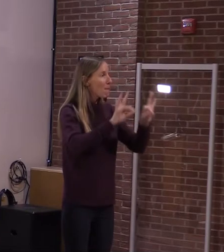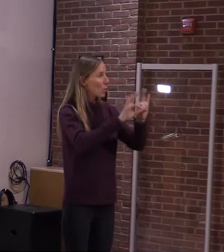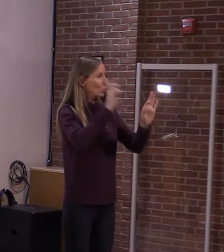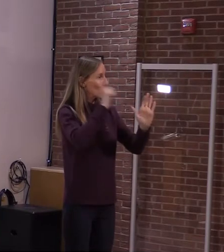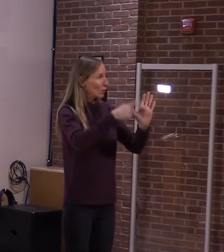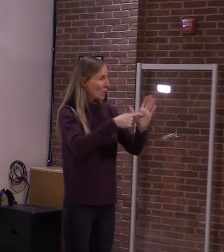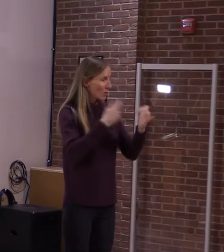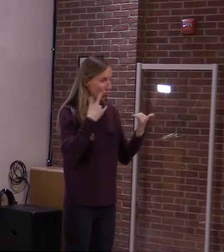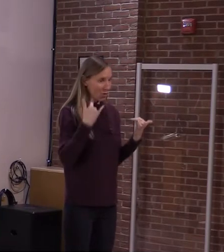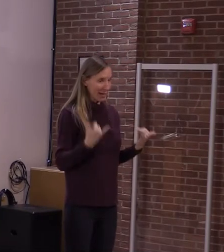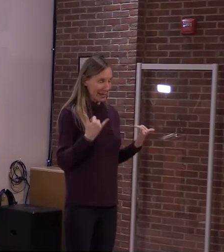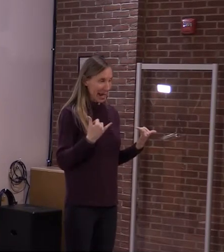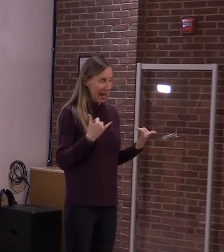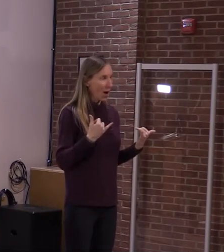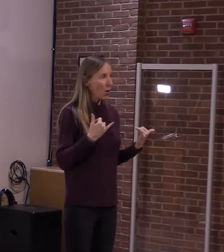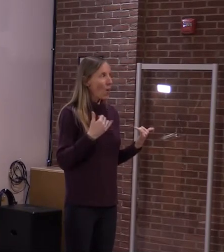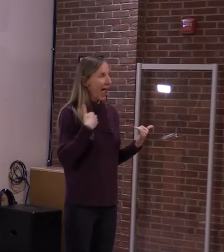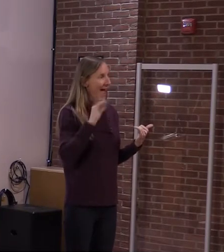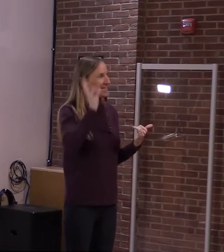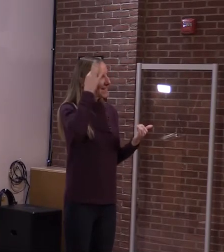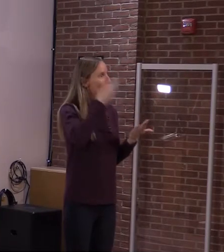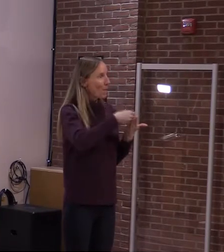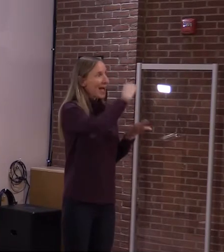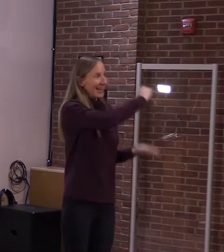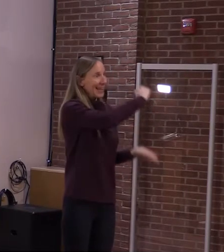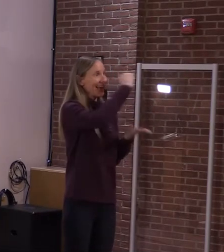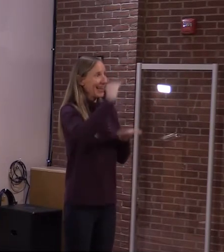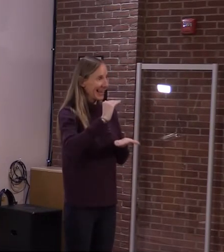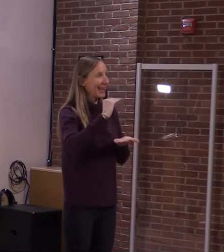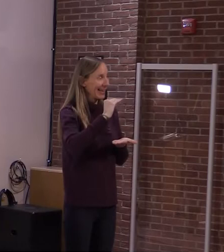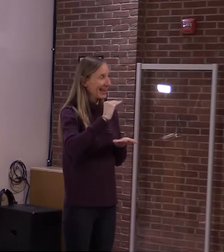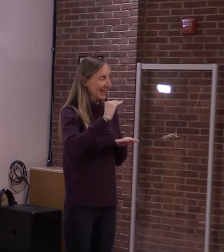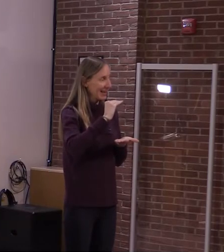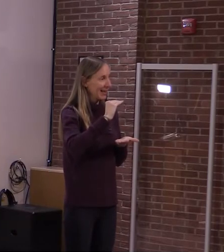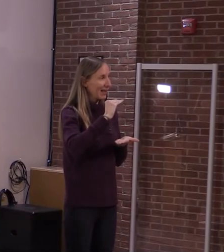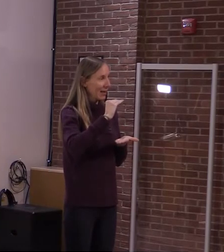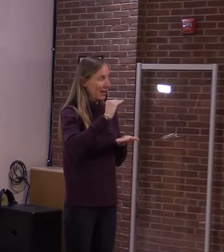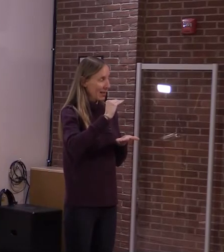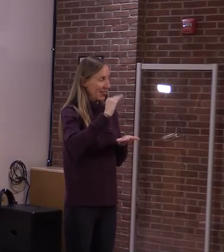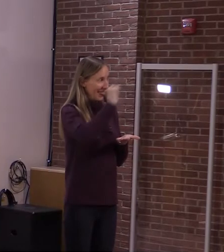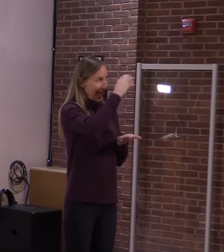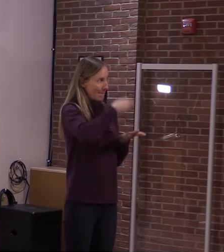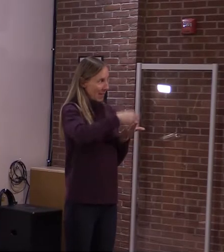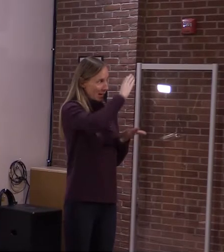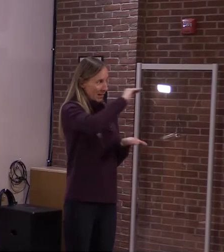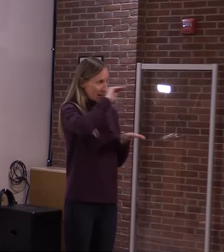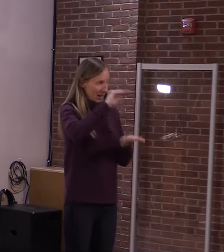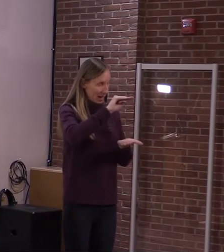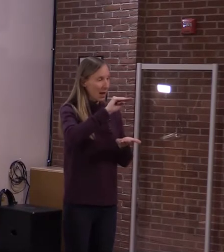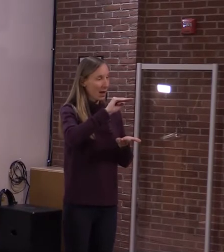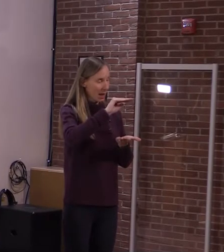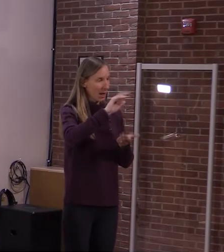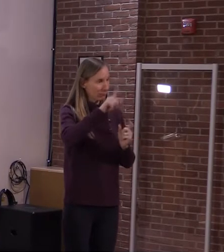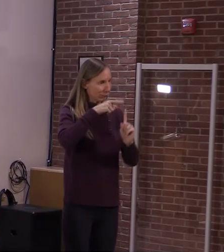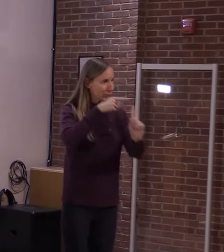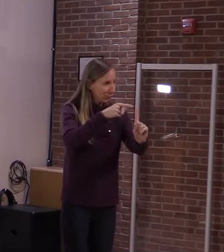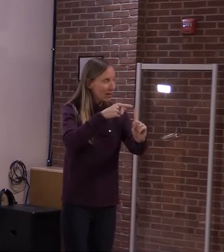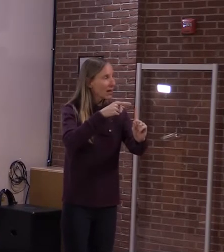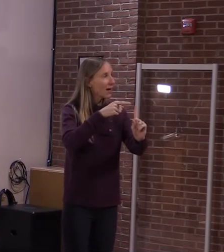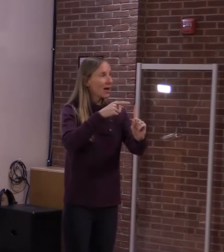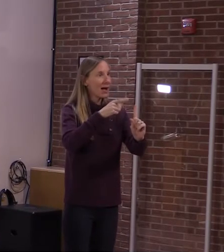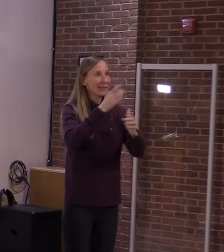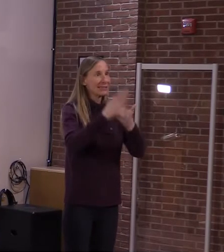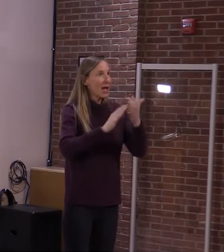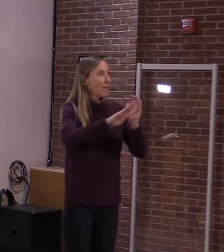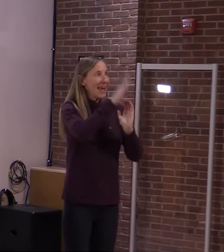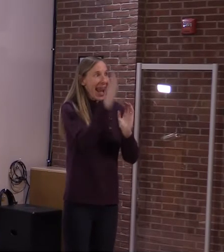we're working with the federal dollars that are you know, clearly targeted at states and districts around the country that never were opened